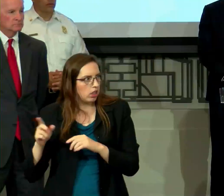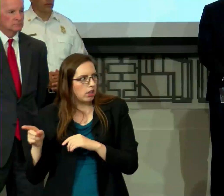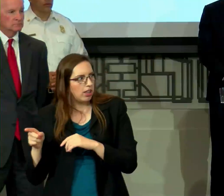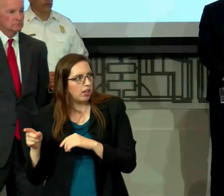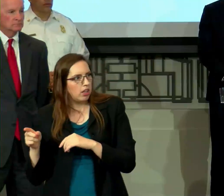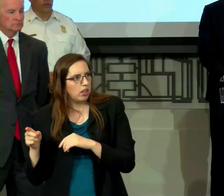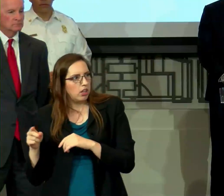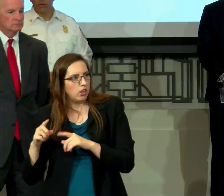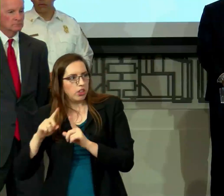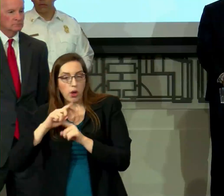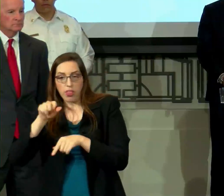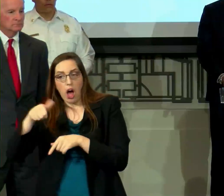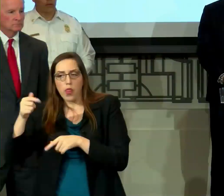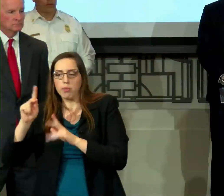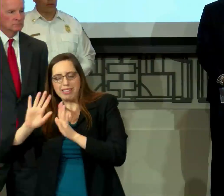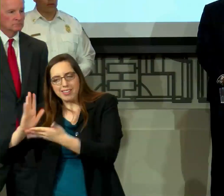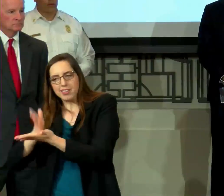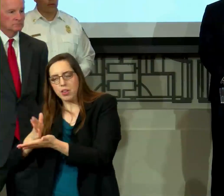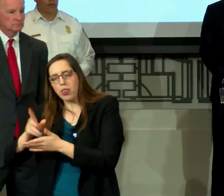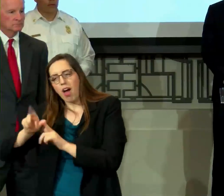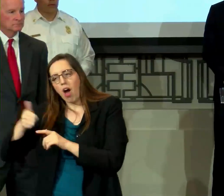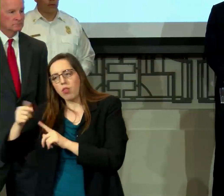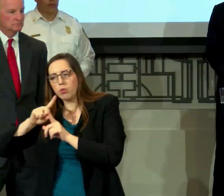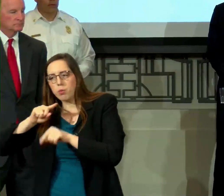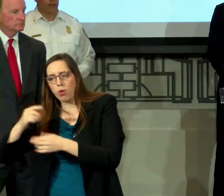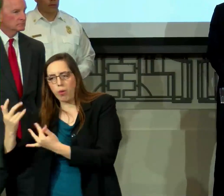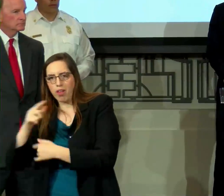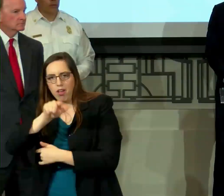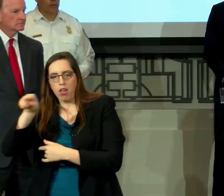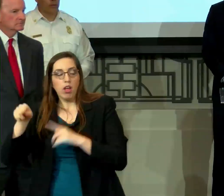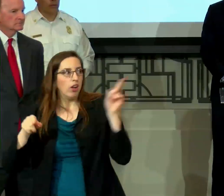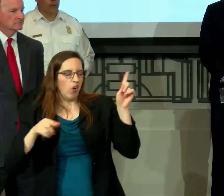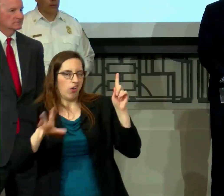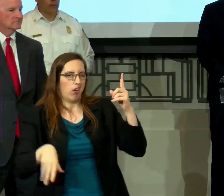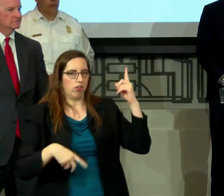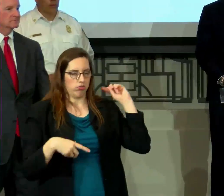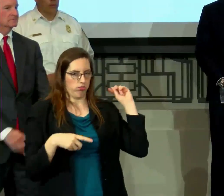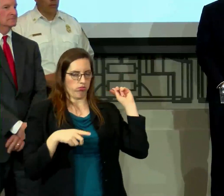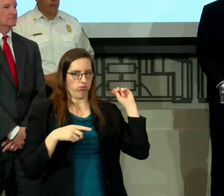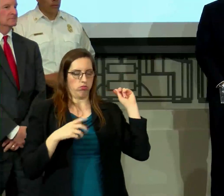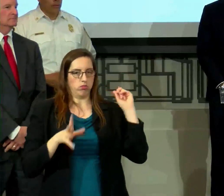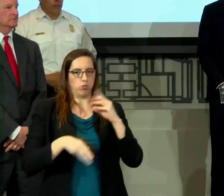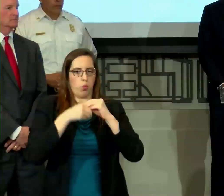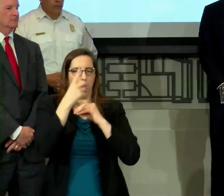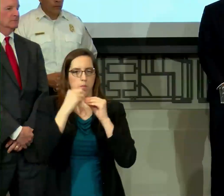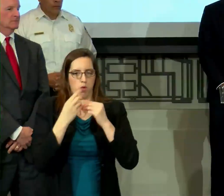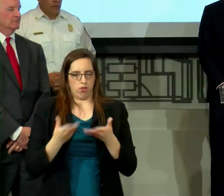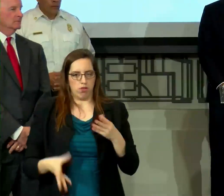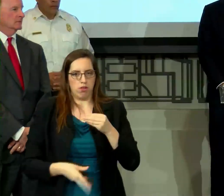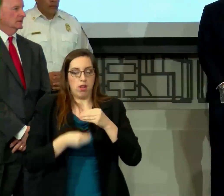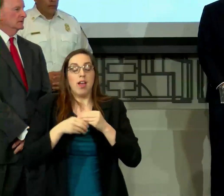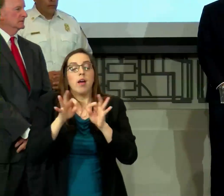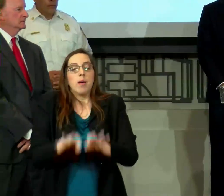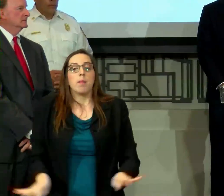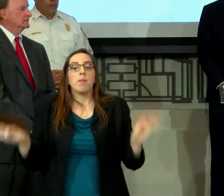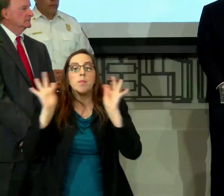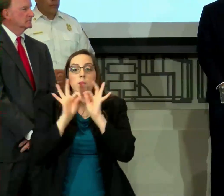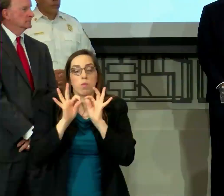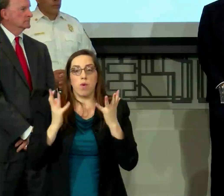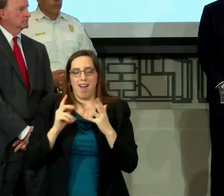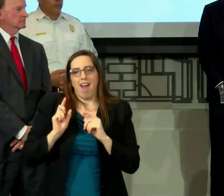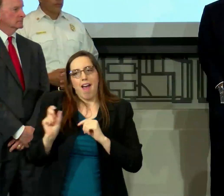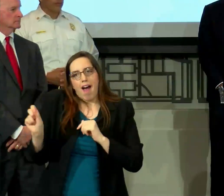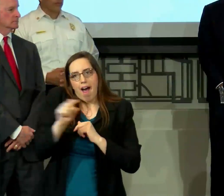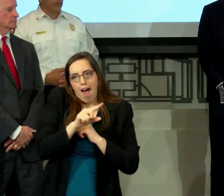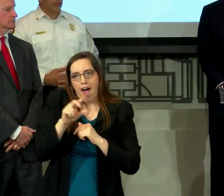once? Okay, I was just going to ask. Can I say one thing about testing that I've said other times? I think it's really important that people, and I asked the media